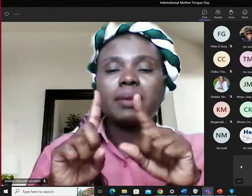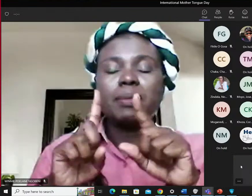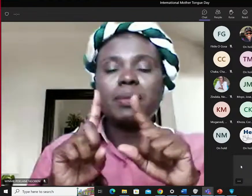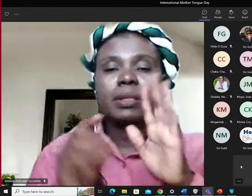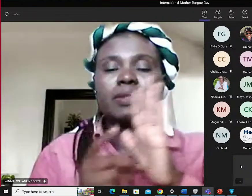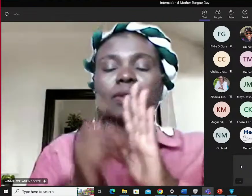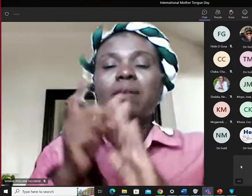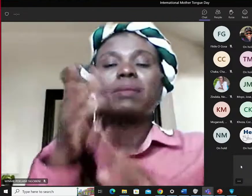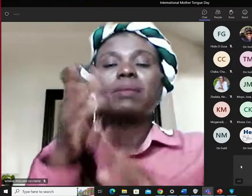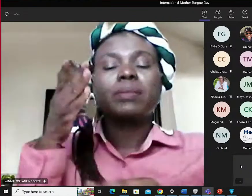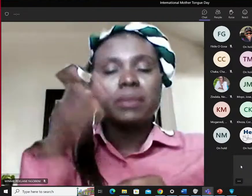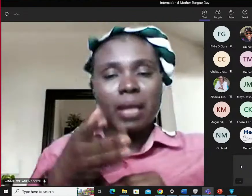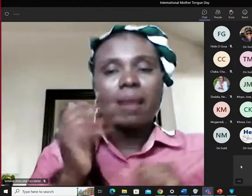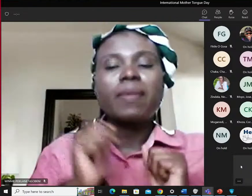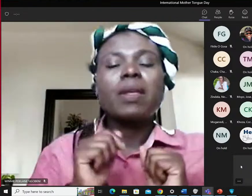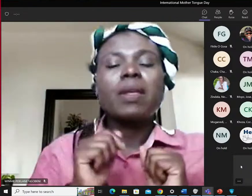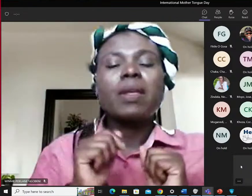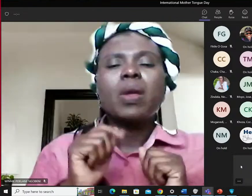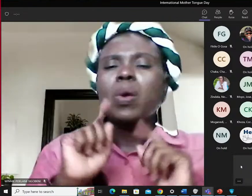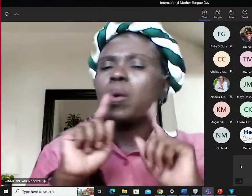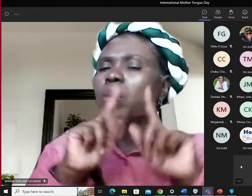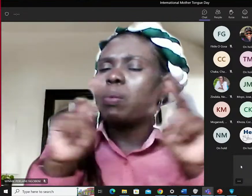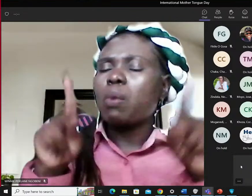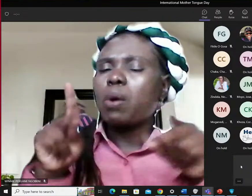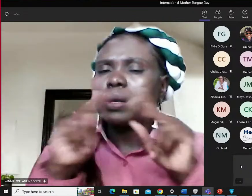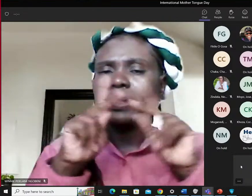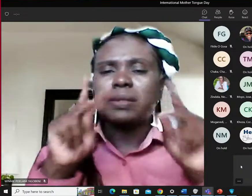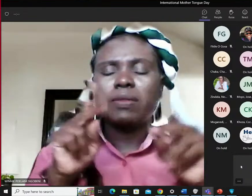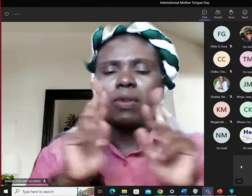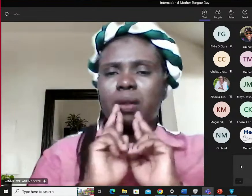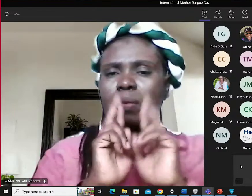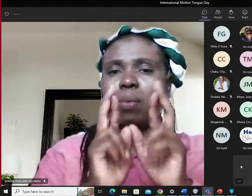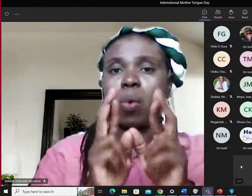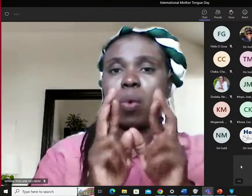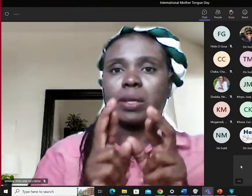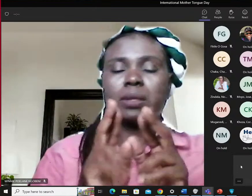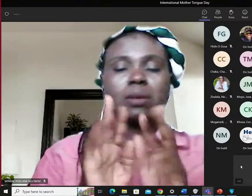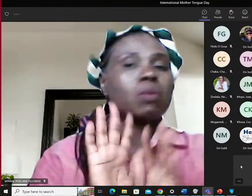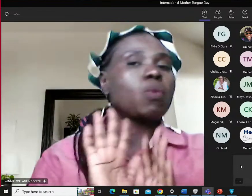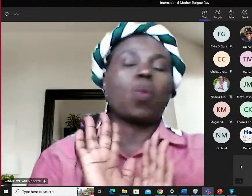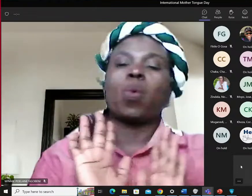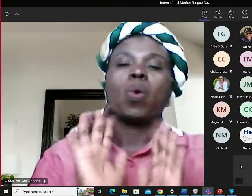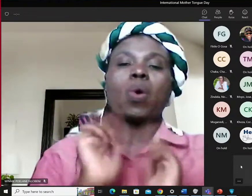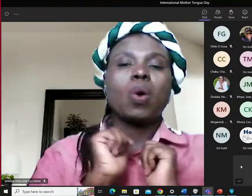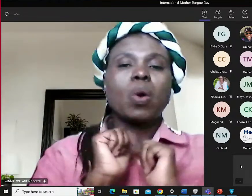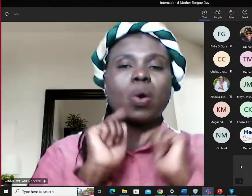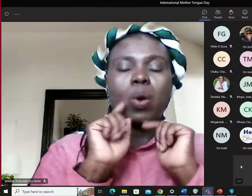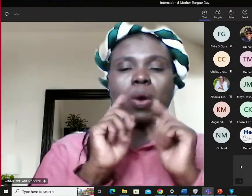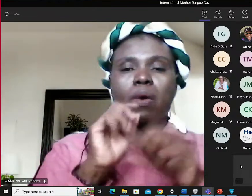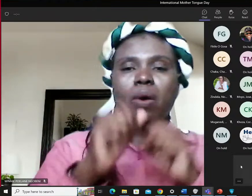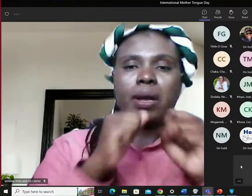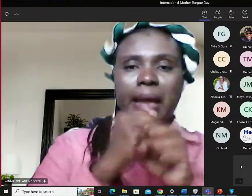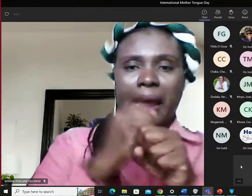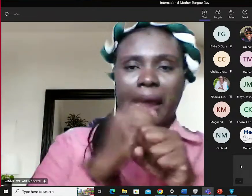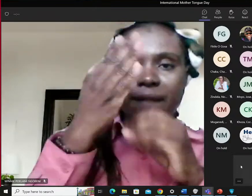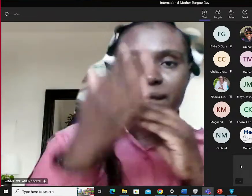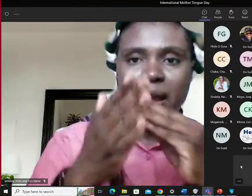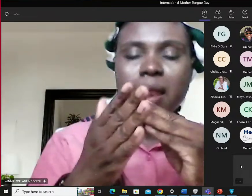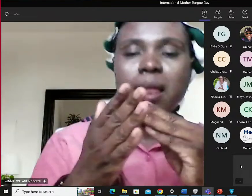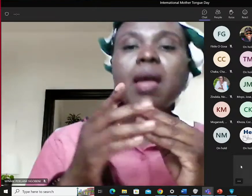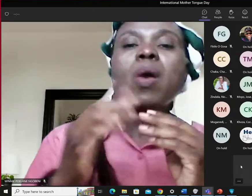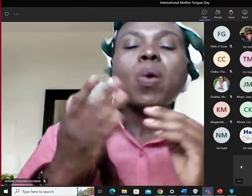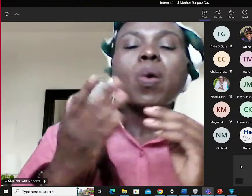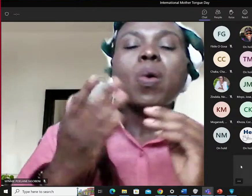tick the box for the report at the end of the year that we have done it, but we want it to be a